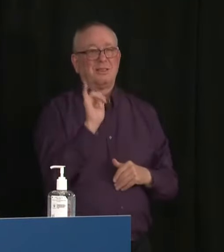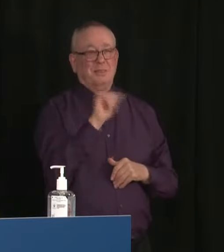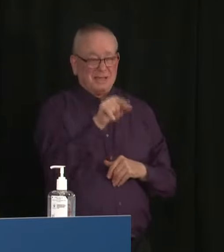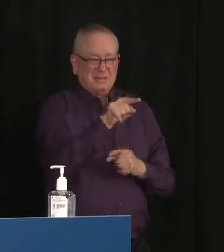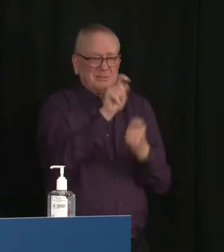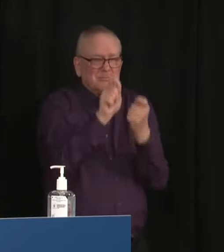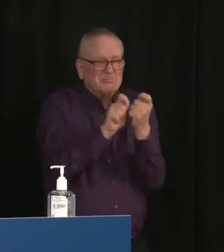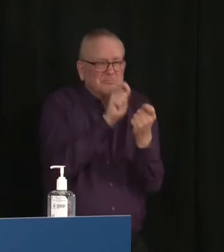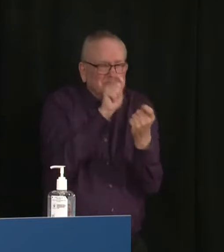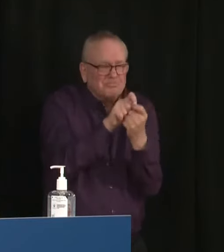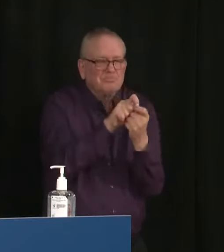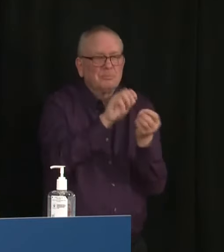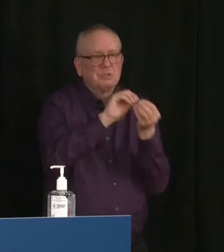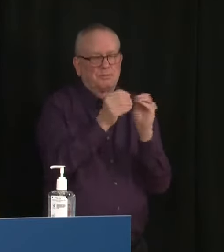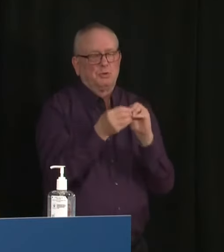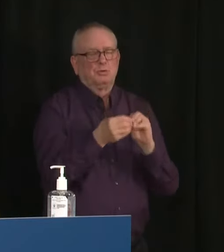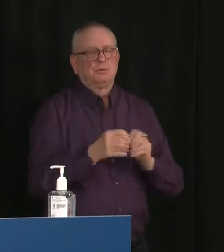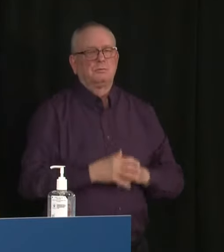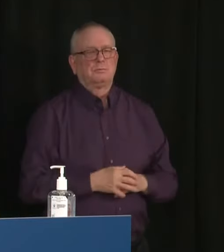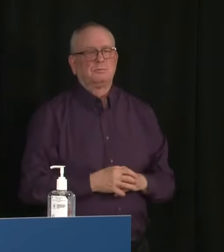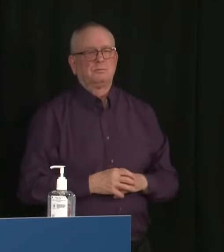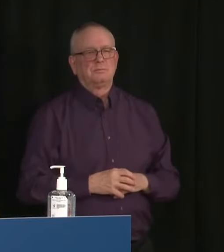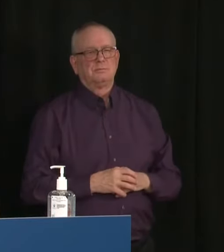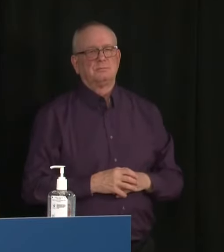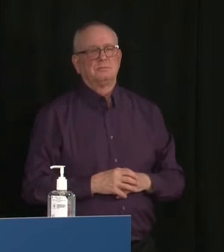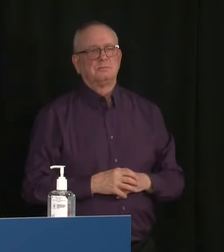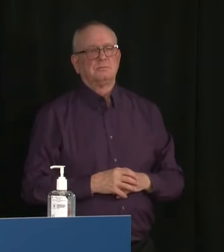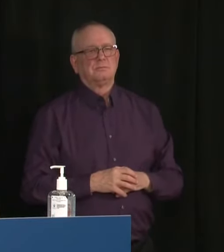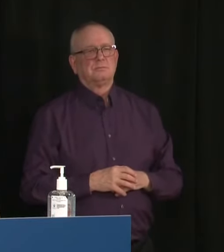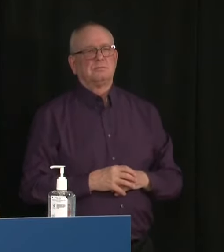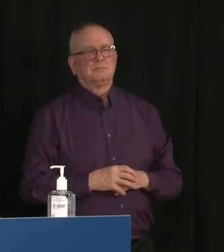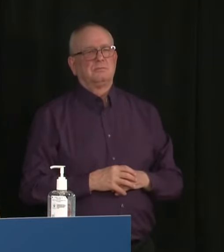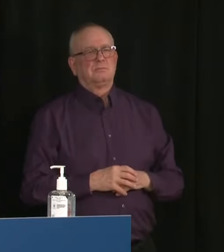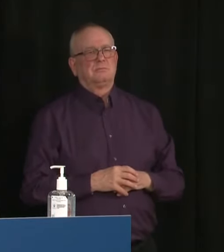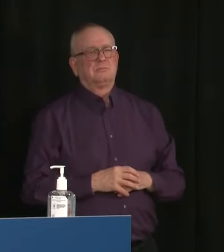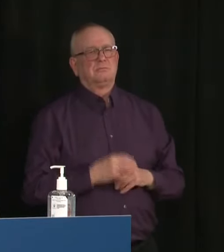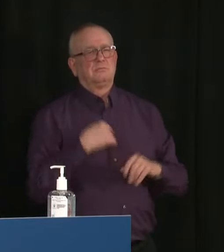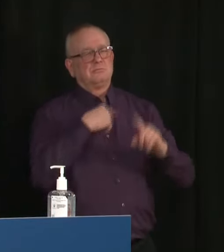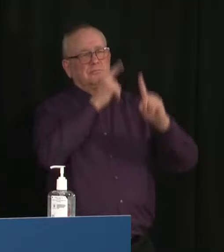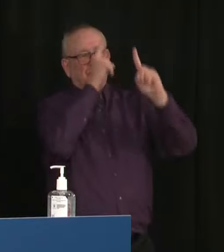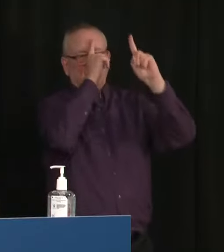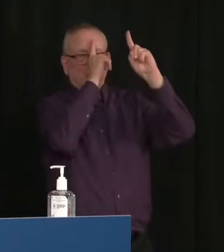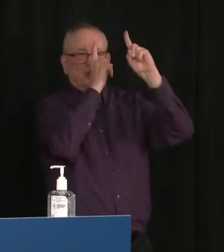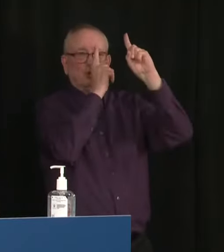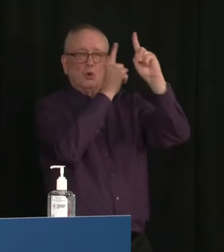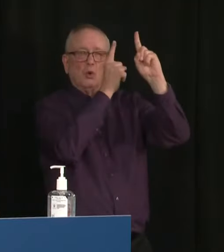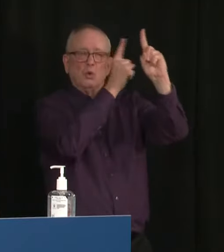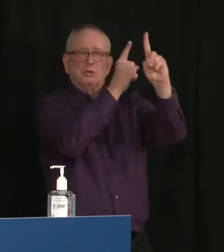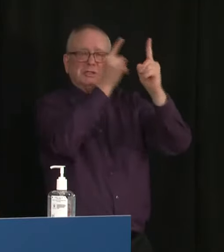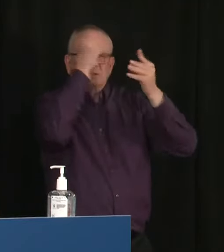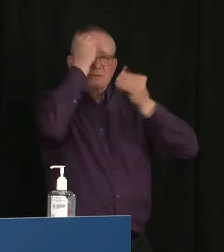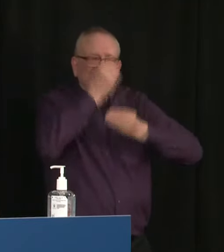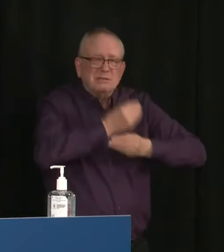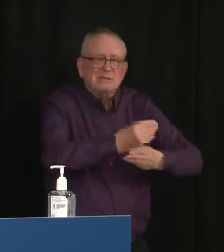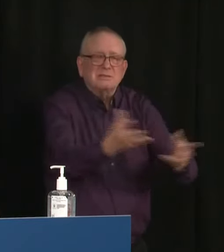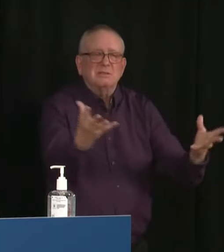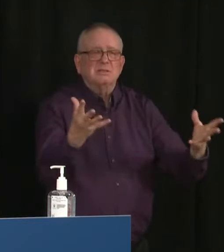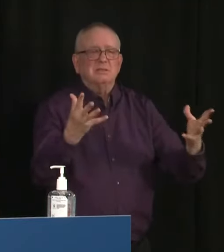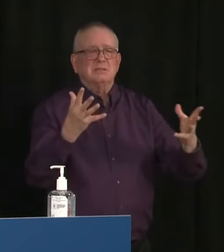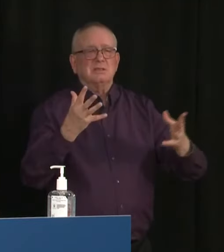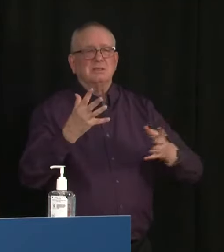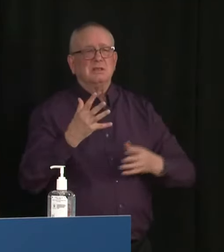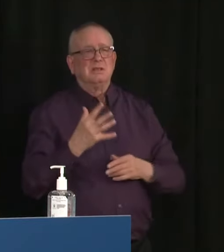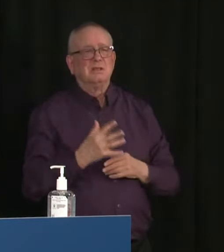to COVID-19. I want to be clear that each one of these numbers, whether the death was from COVID-19 or any